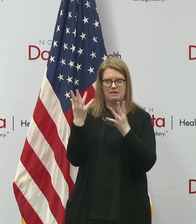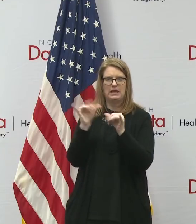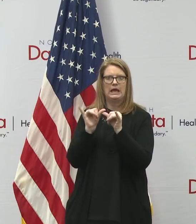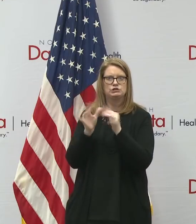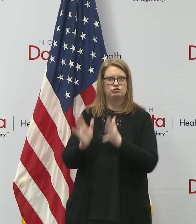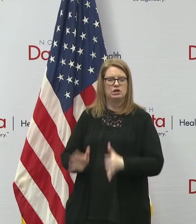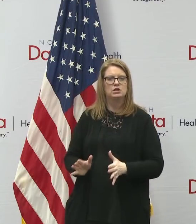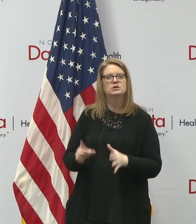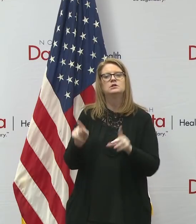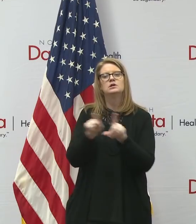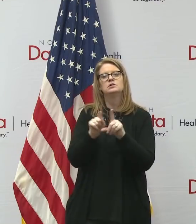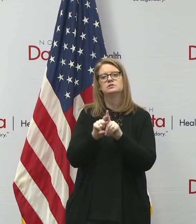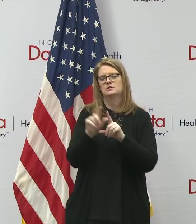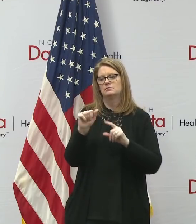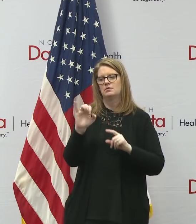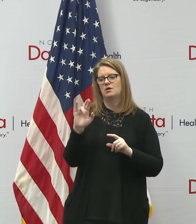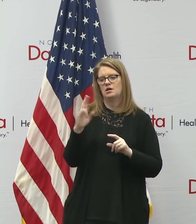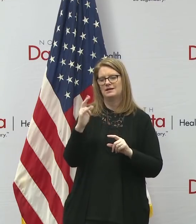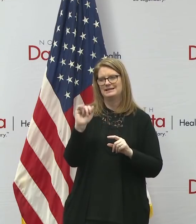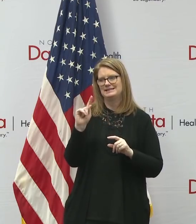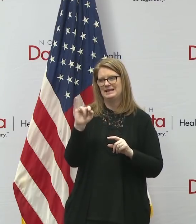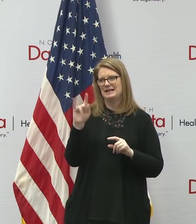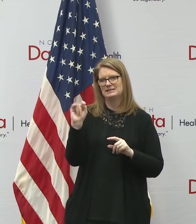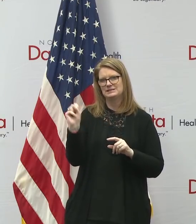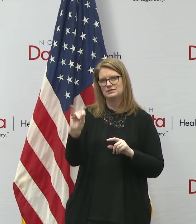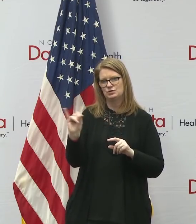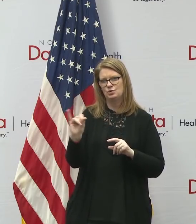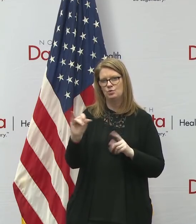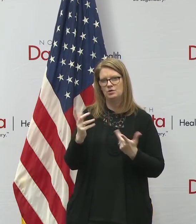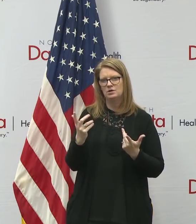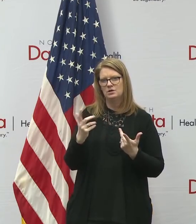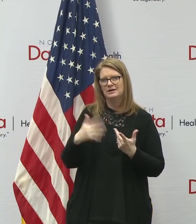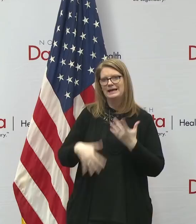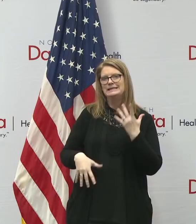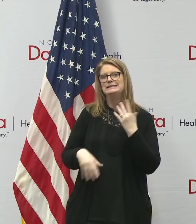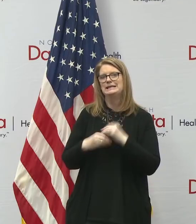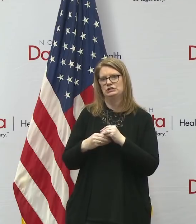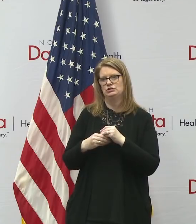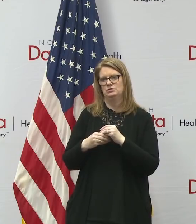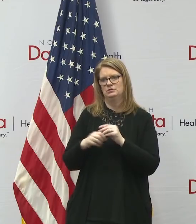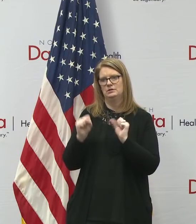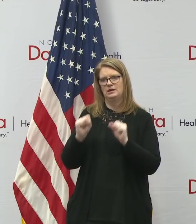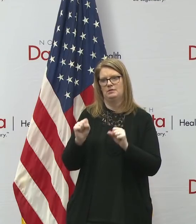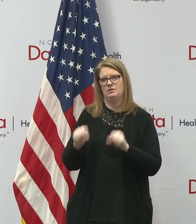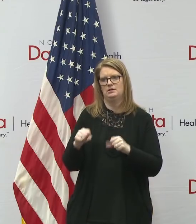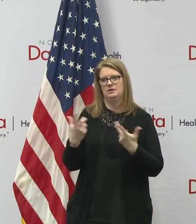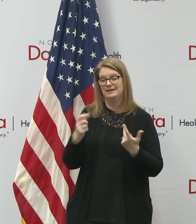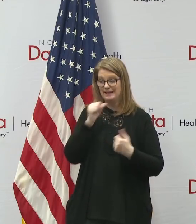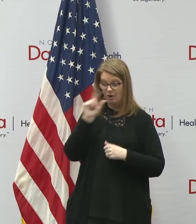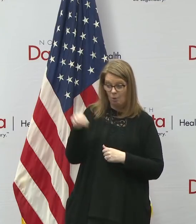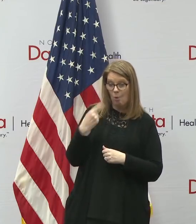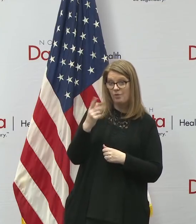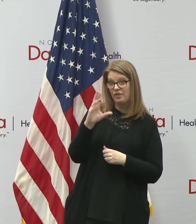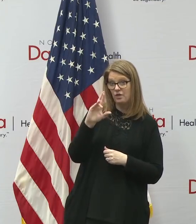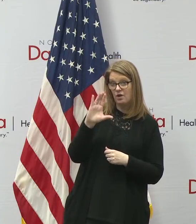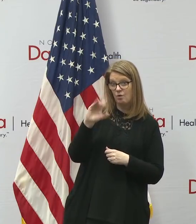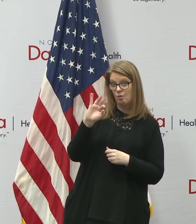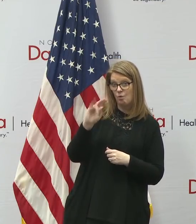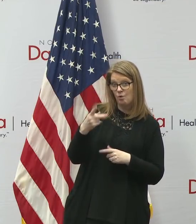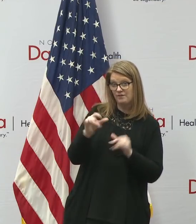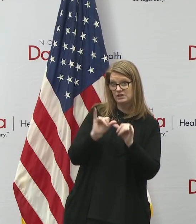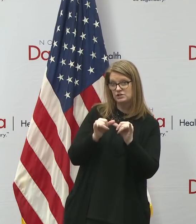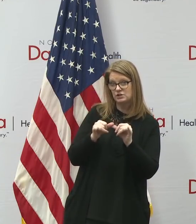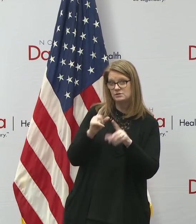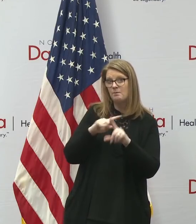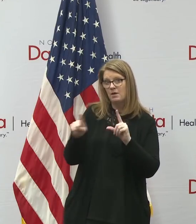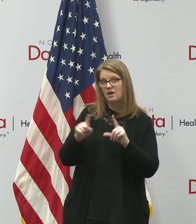some architects on staff. So there is some additional capability there beyond the Corps of Engineers. But the Corps of Engineers has